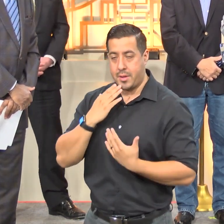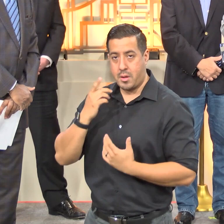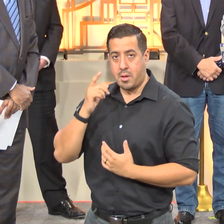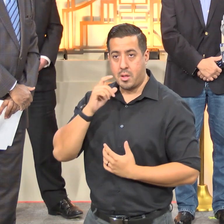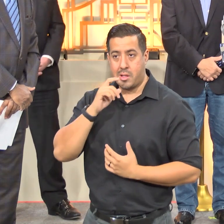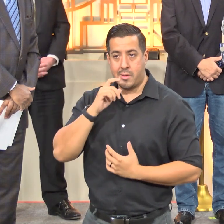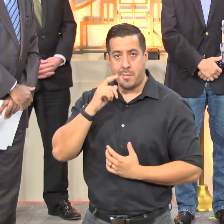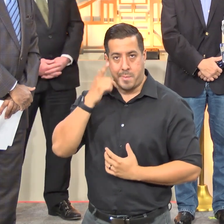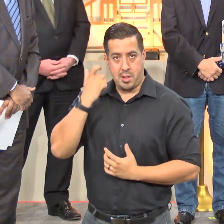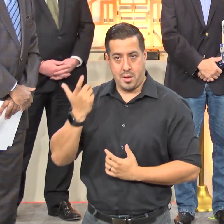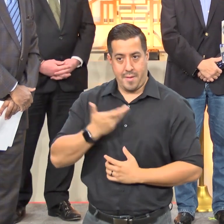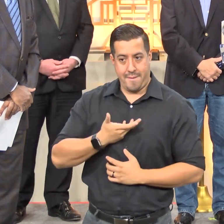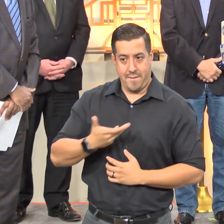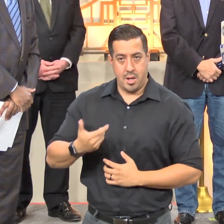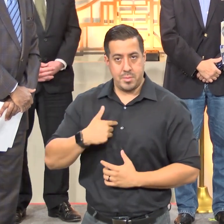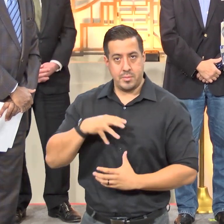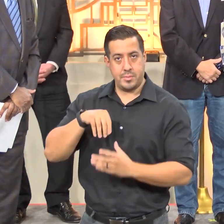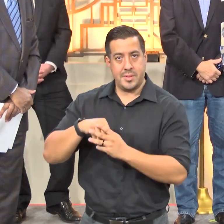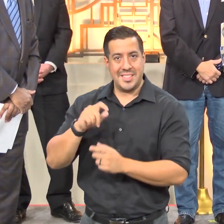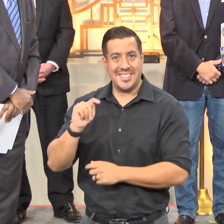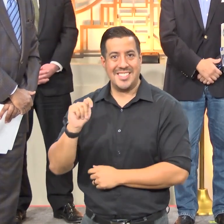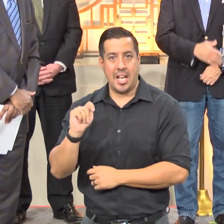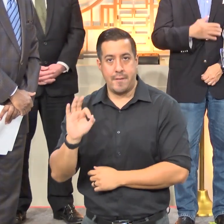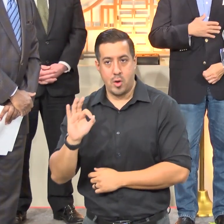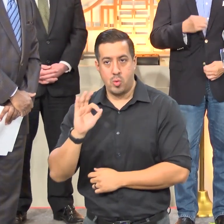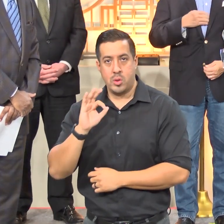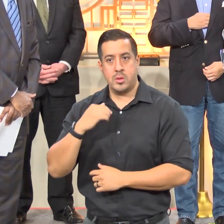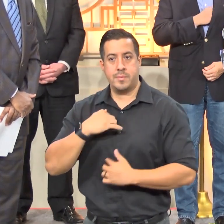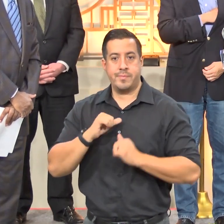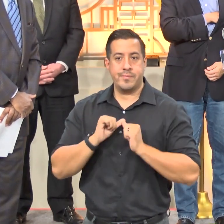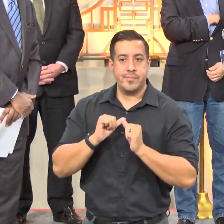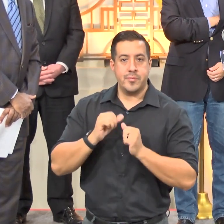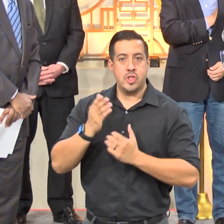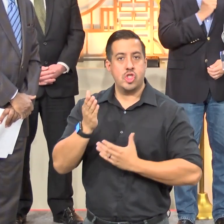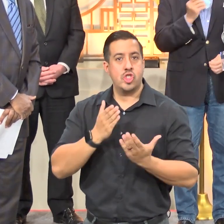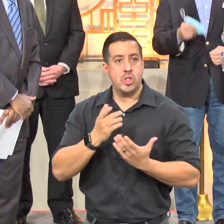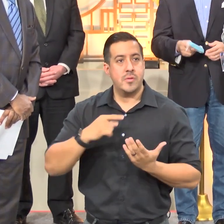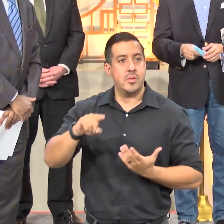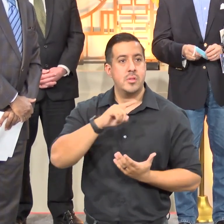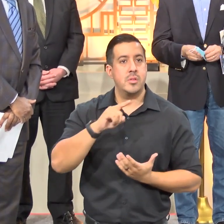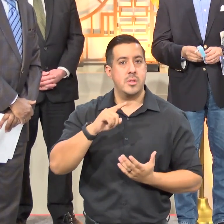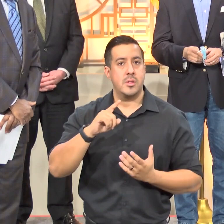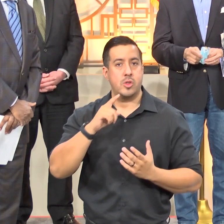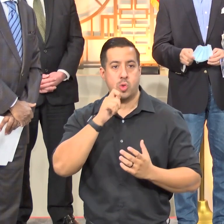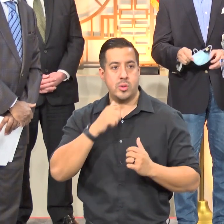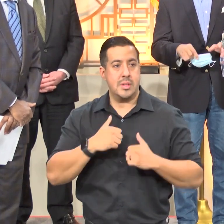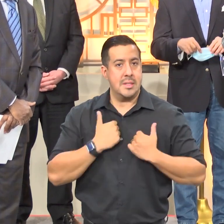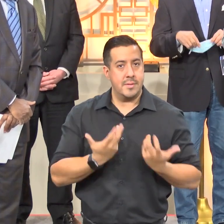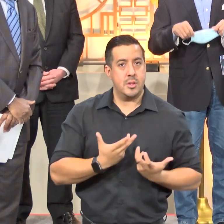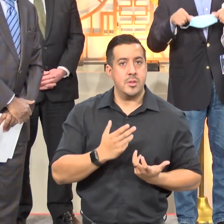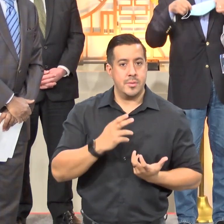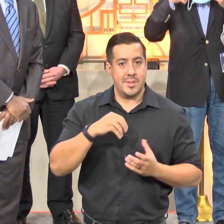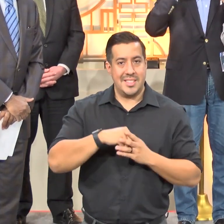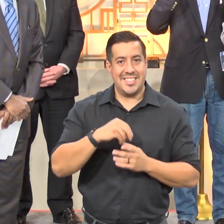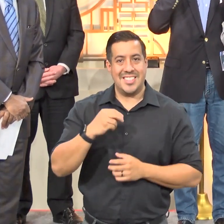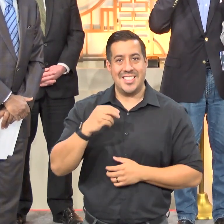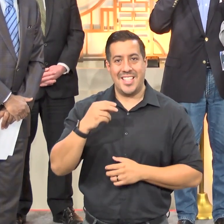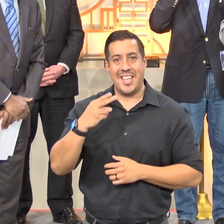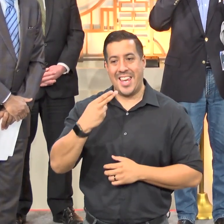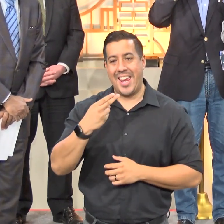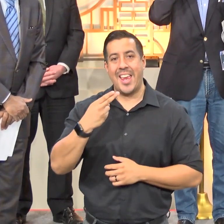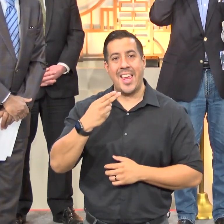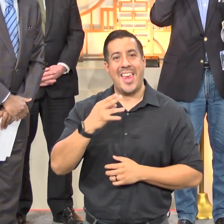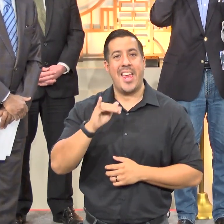inviting me to be part of this task force and to continue to serve the citizens of Harris County, but also